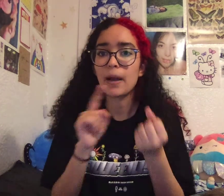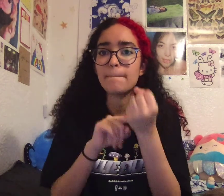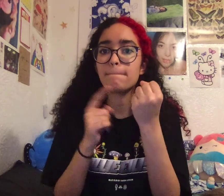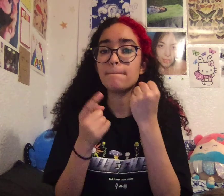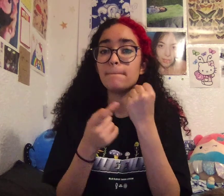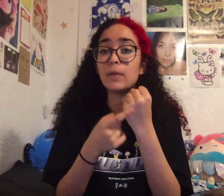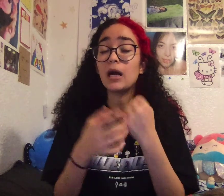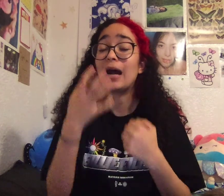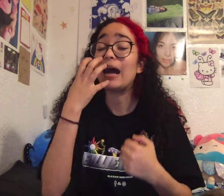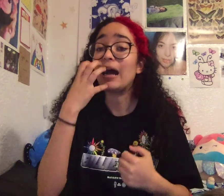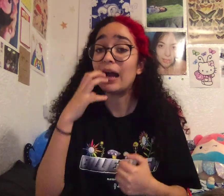planet.